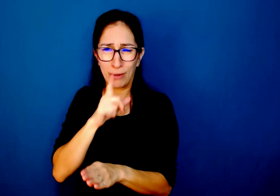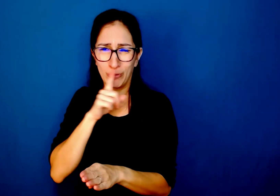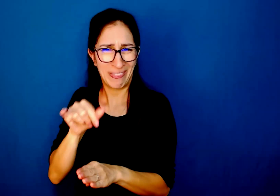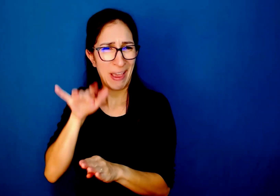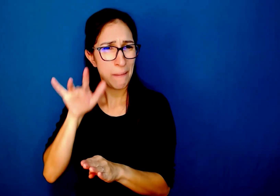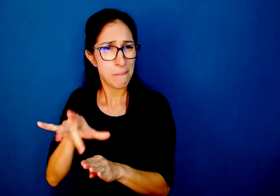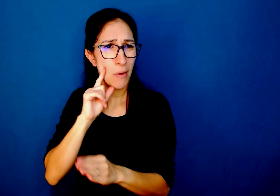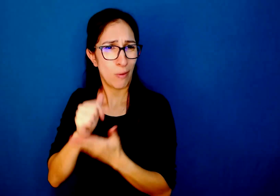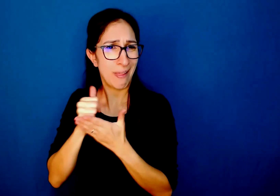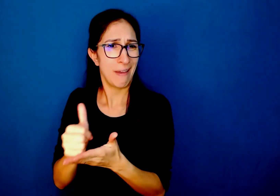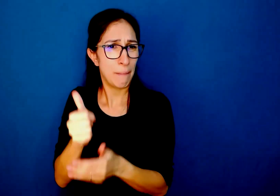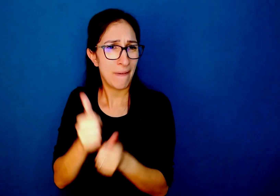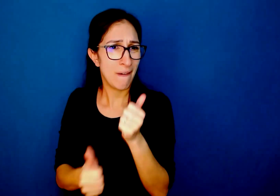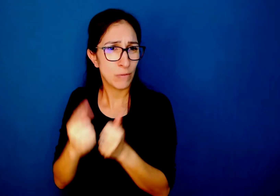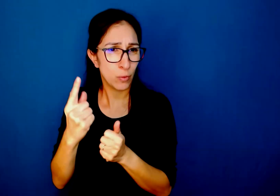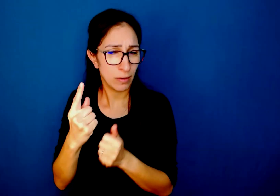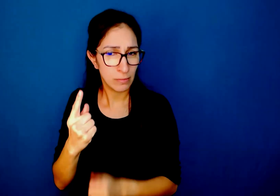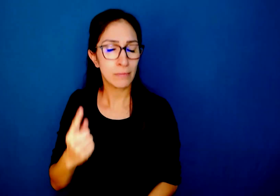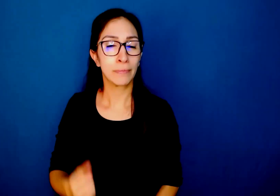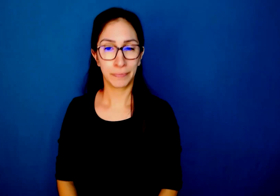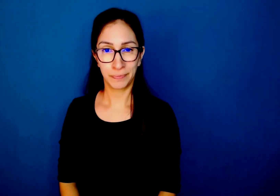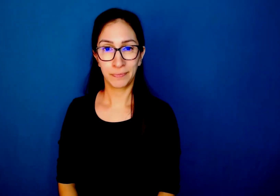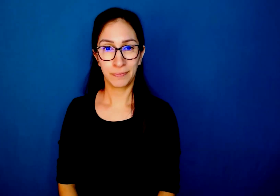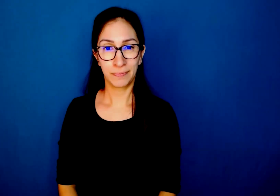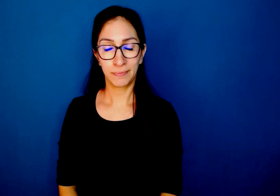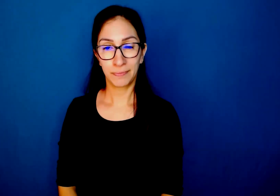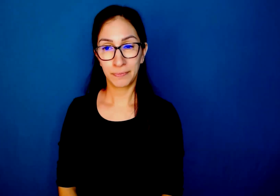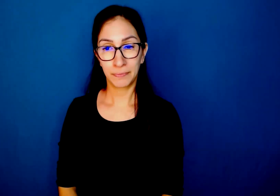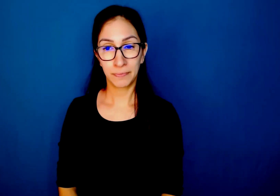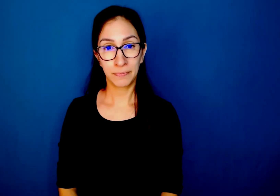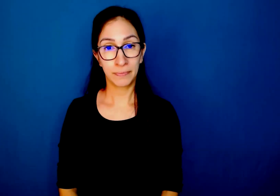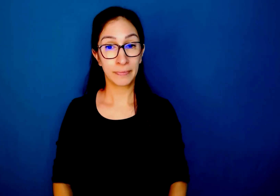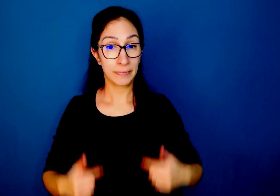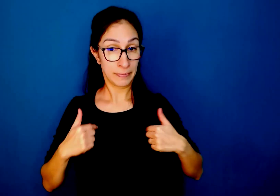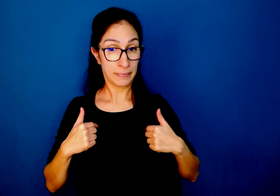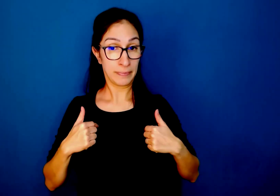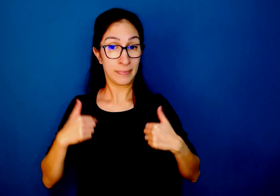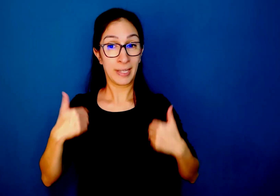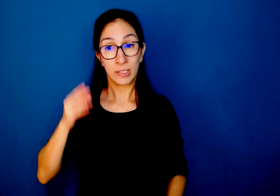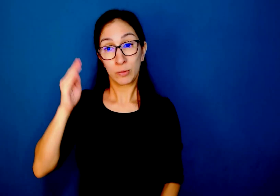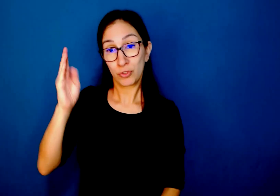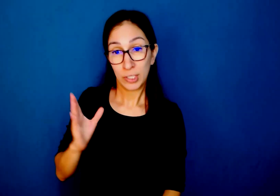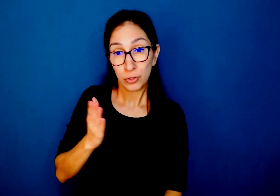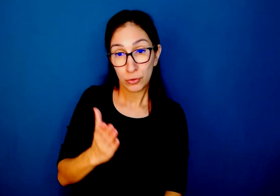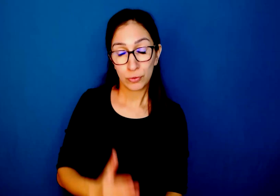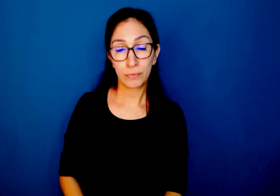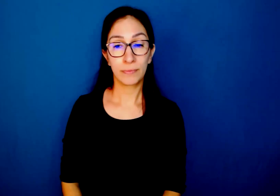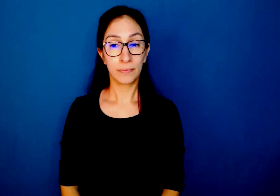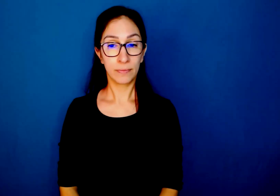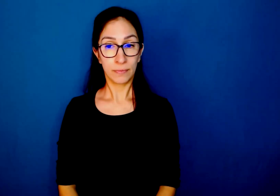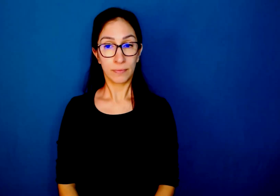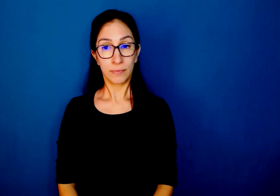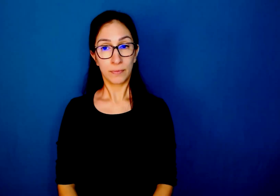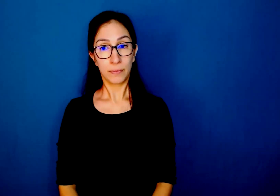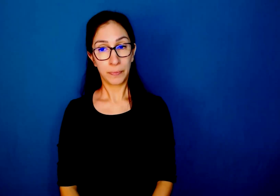not just screen reader users. And to show how this works, if I press enter, 8 regions, direct, article, main region, article,